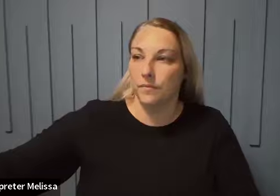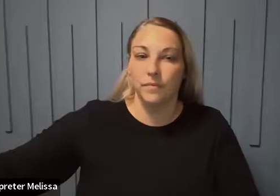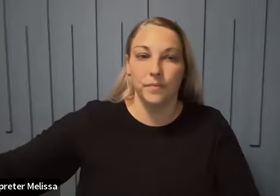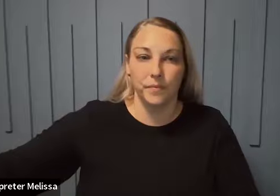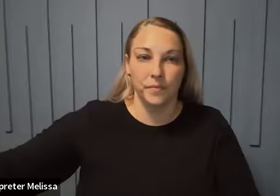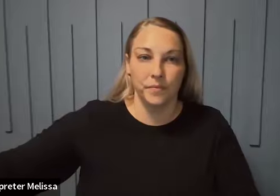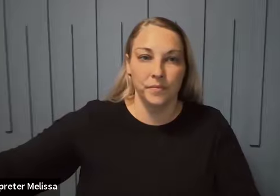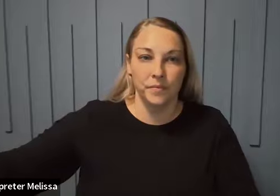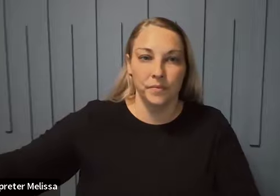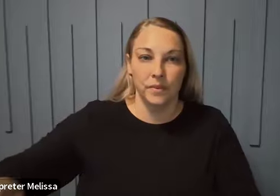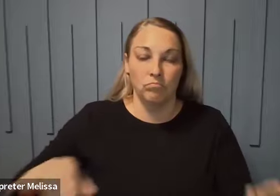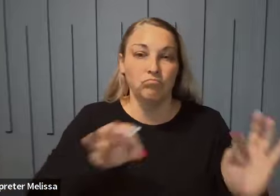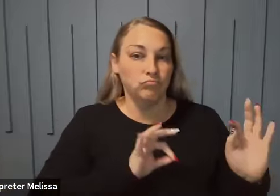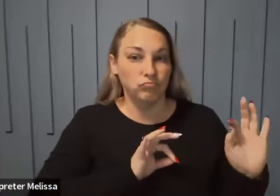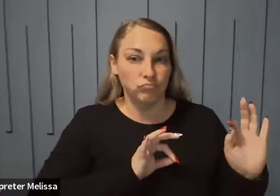Okay, is that good?